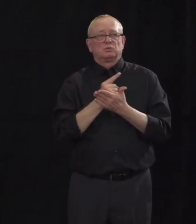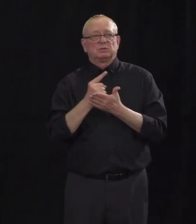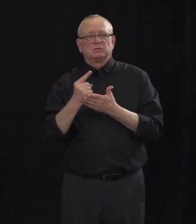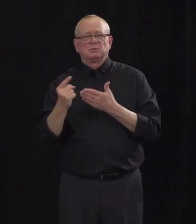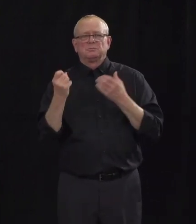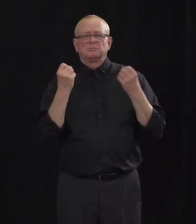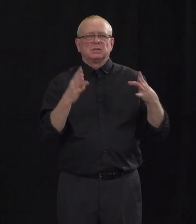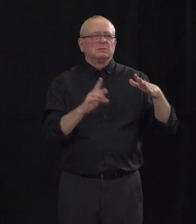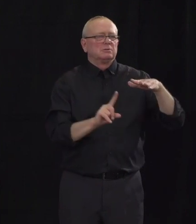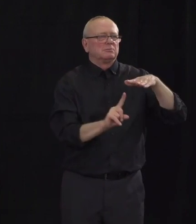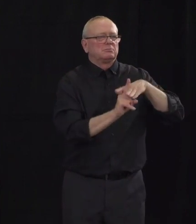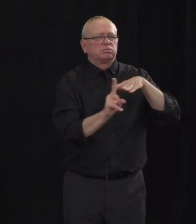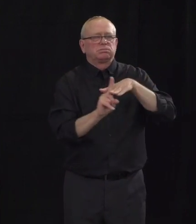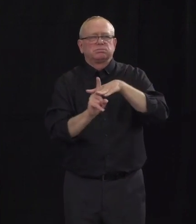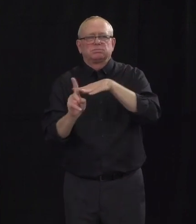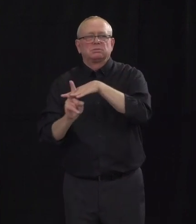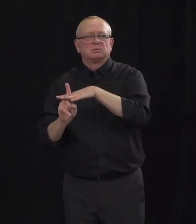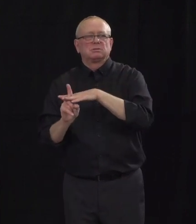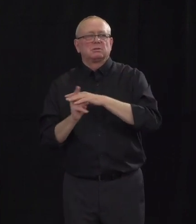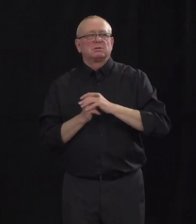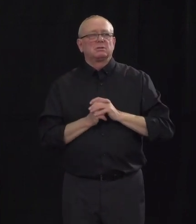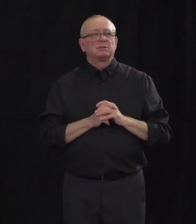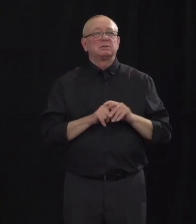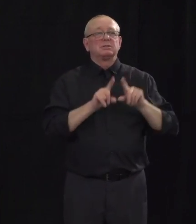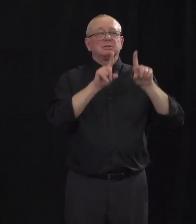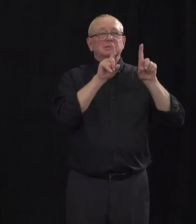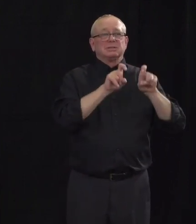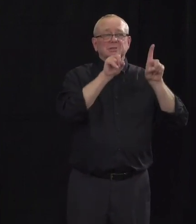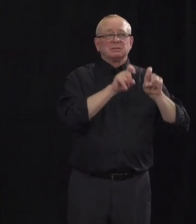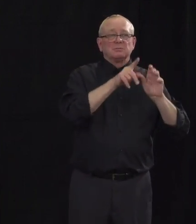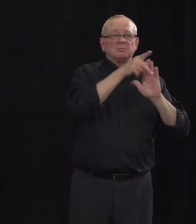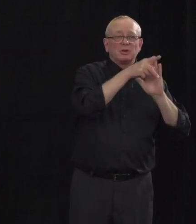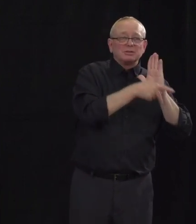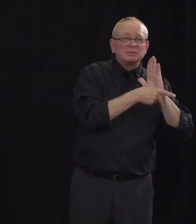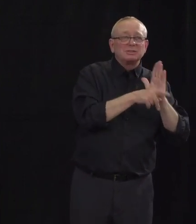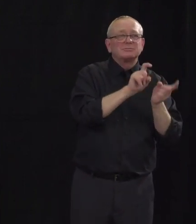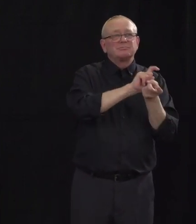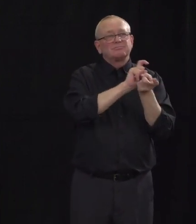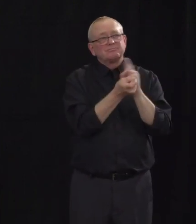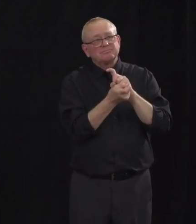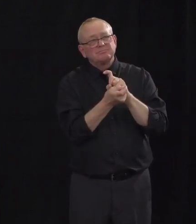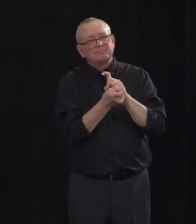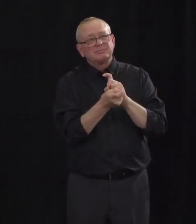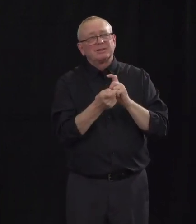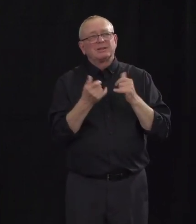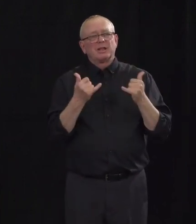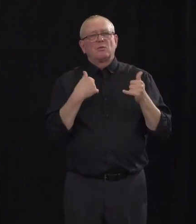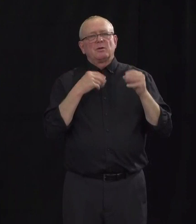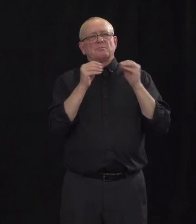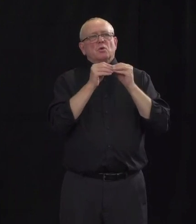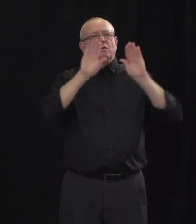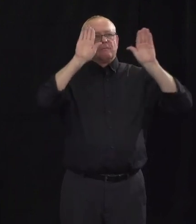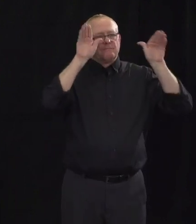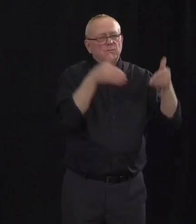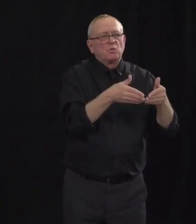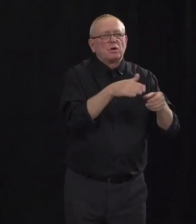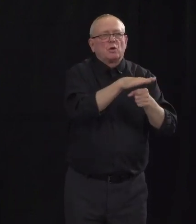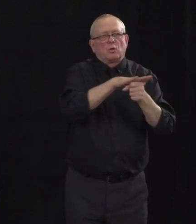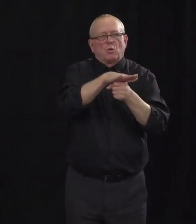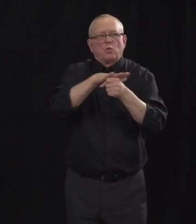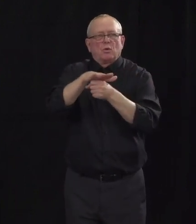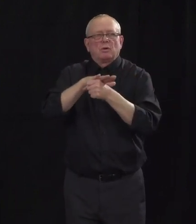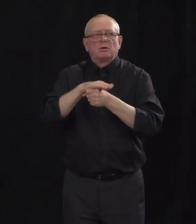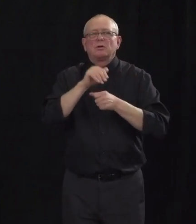in testing policy, really focusing now more on local transmission, less on returning travelers, ensuring that we work through all of the